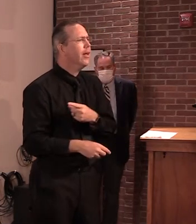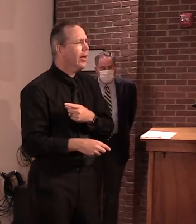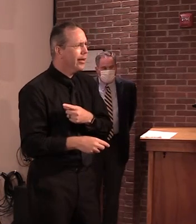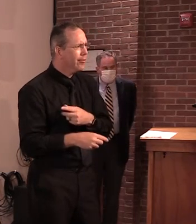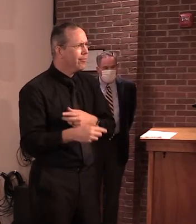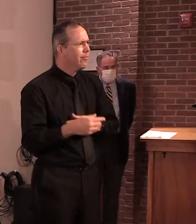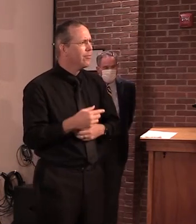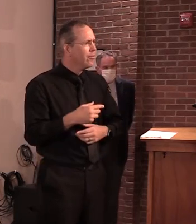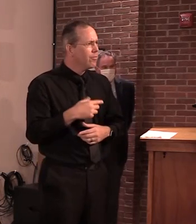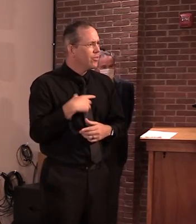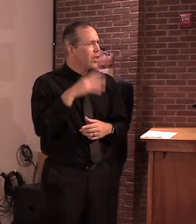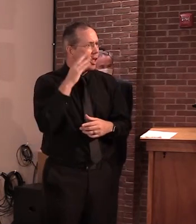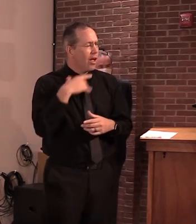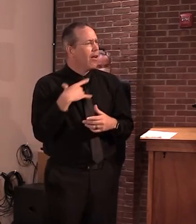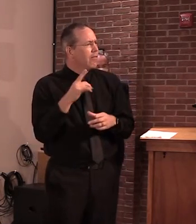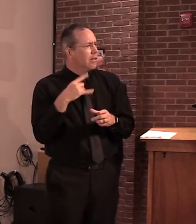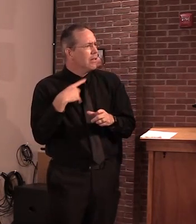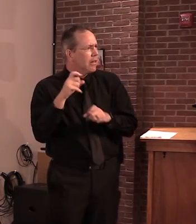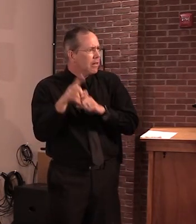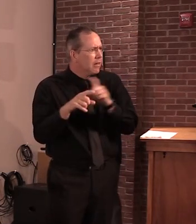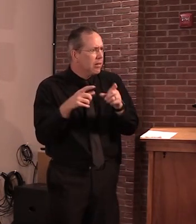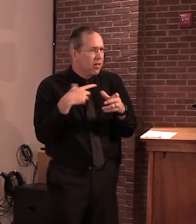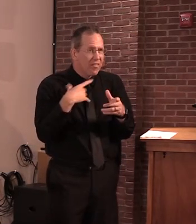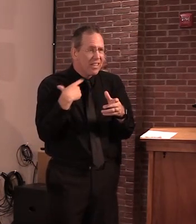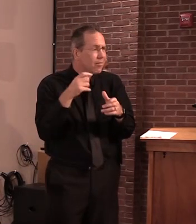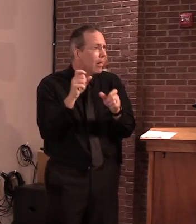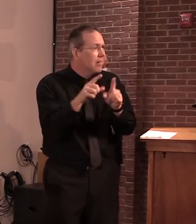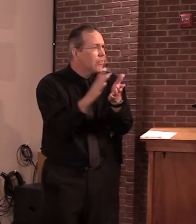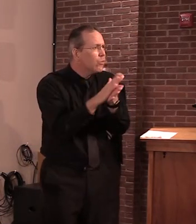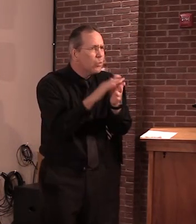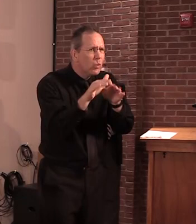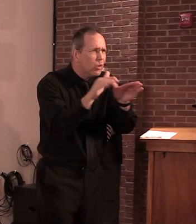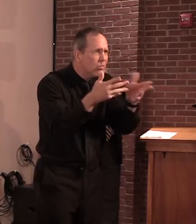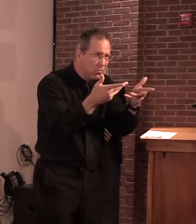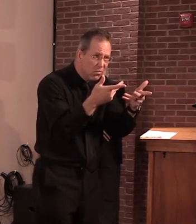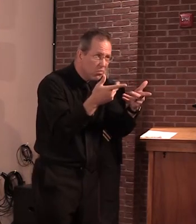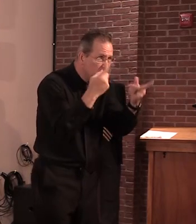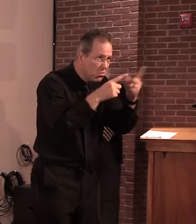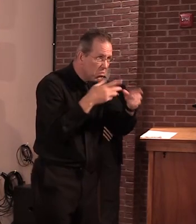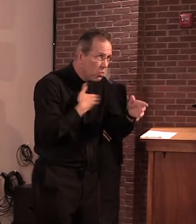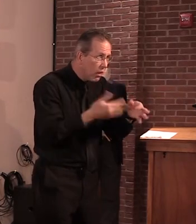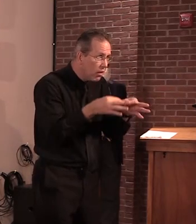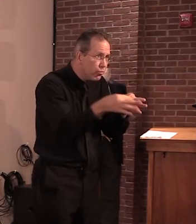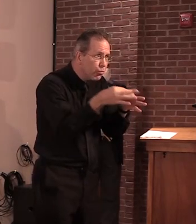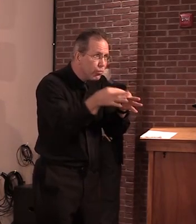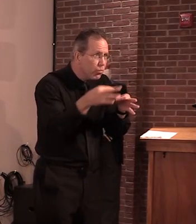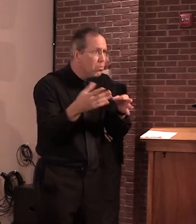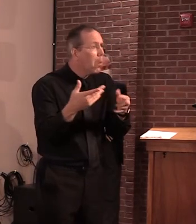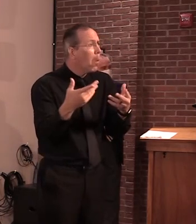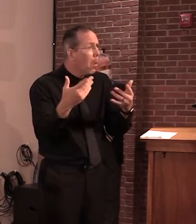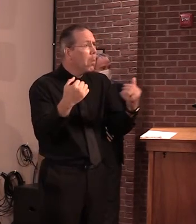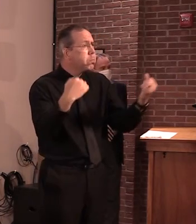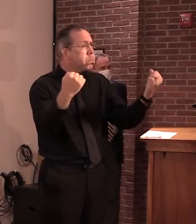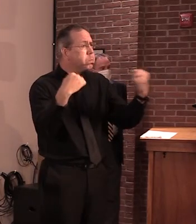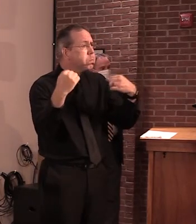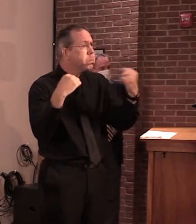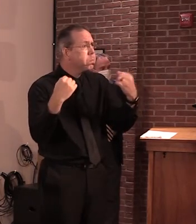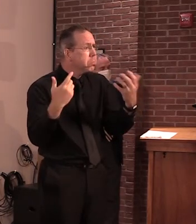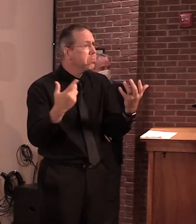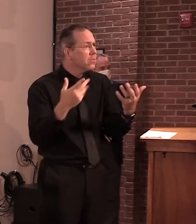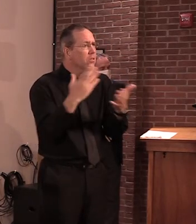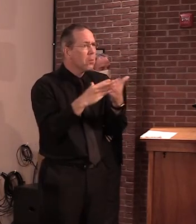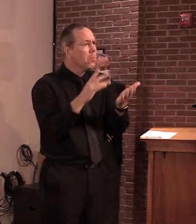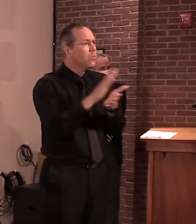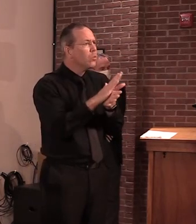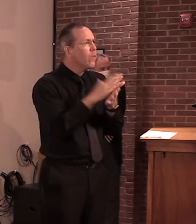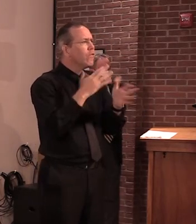very stressful time. People are trying to put their plans together. Some are ahead of others, and we had thought